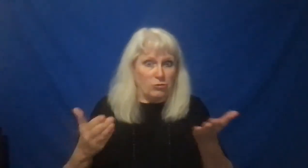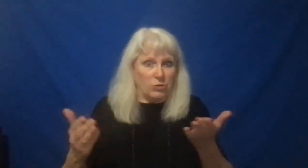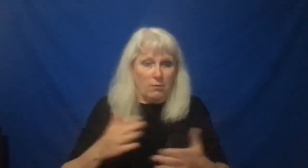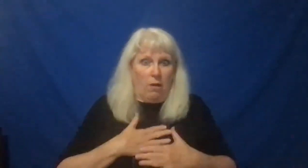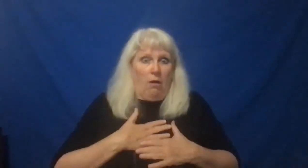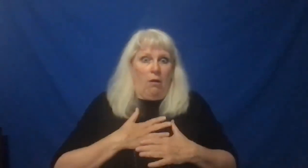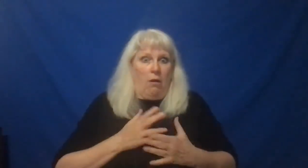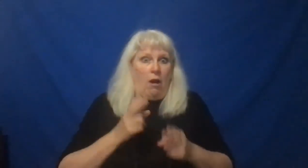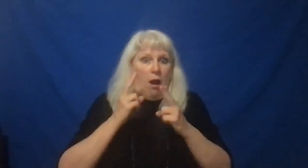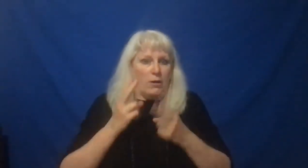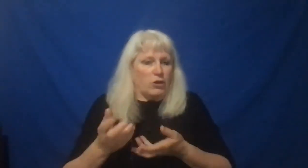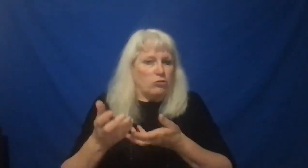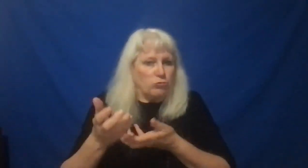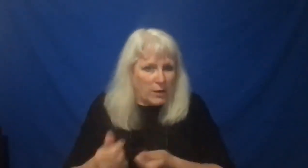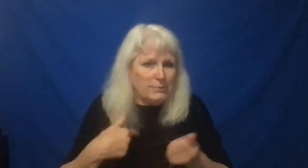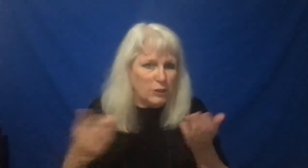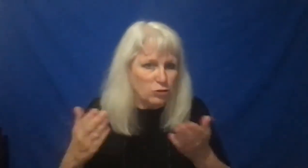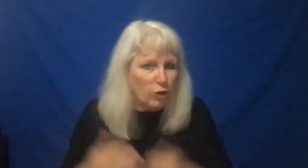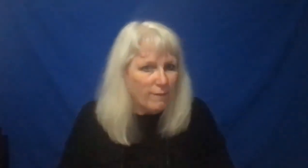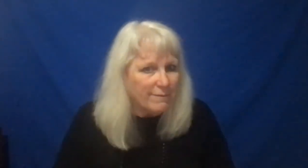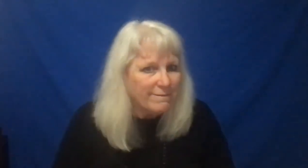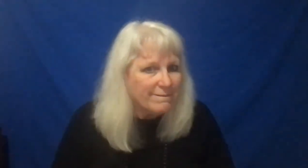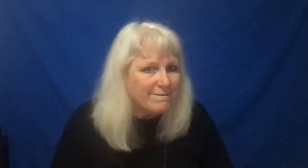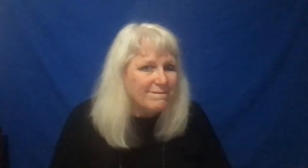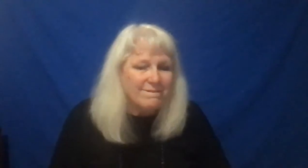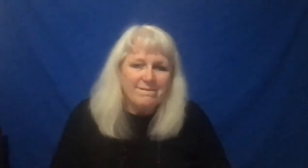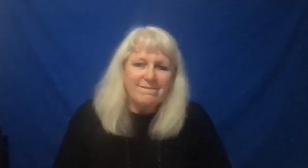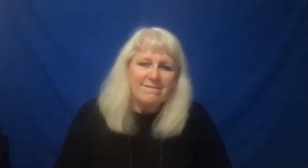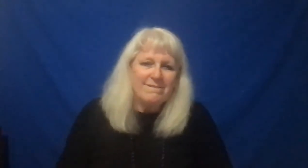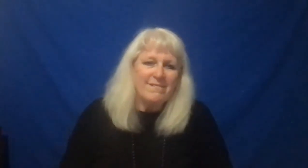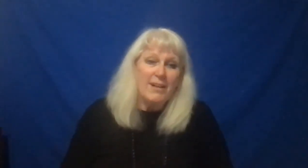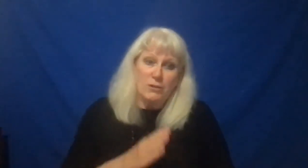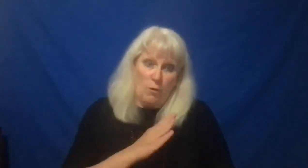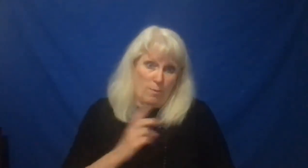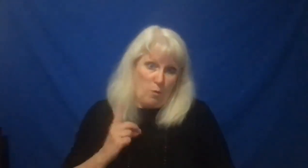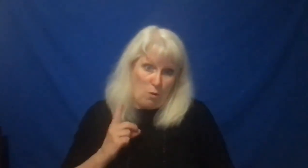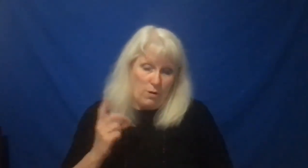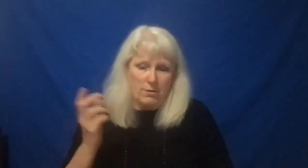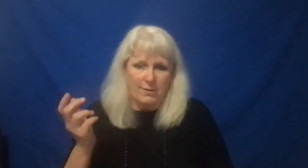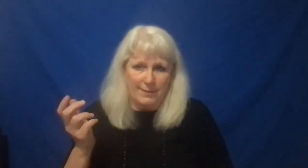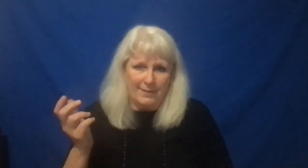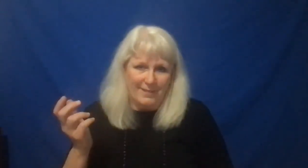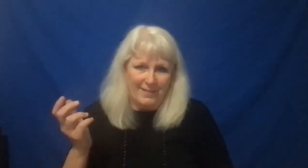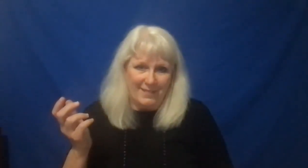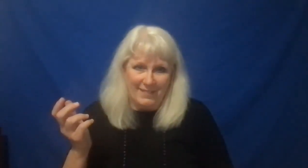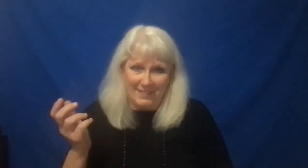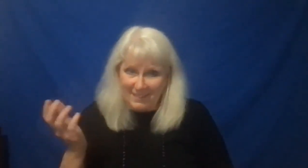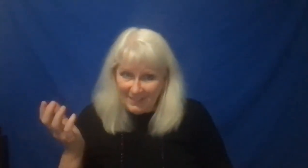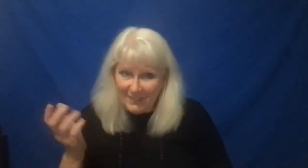Trusted servants. I often think, at board level, you all know, and you all know it from your home groups, you all know